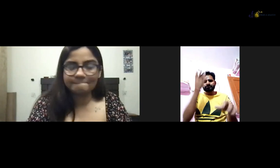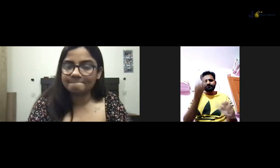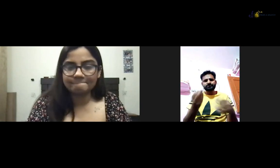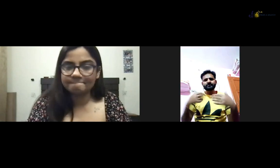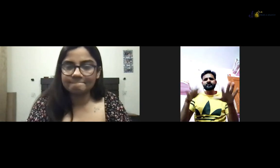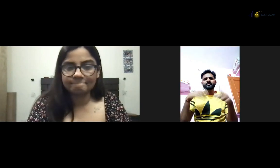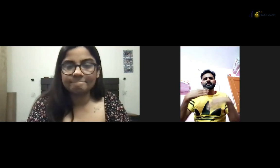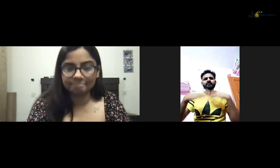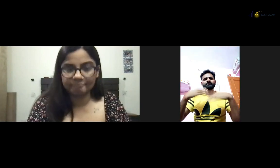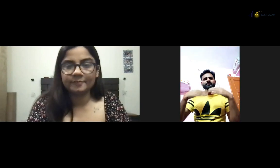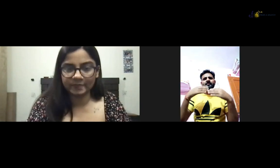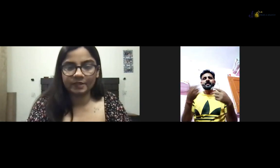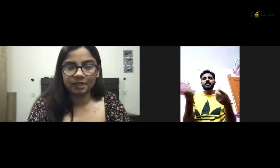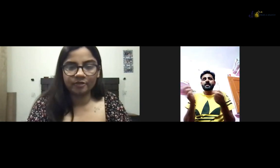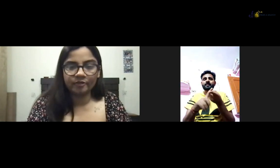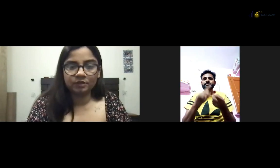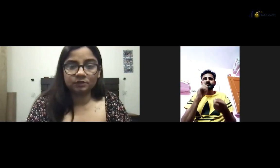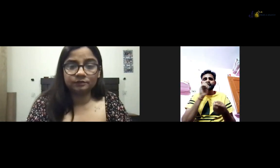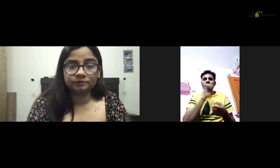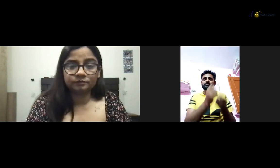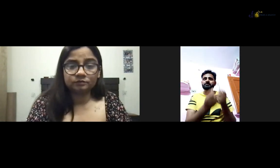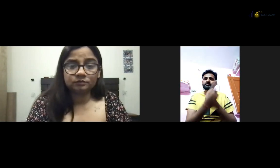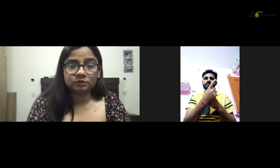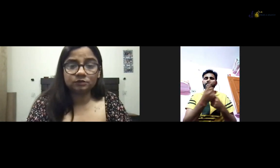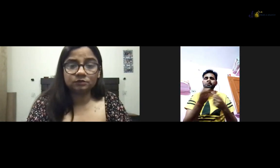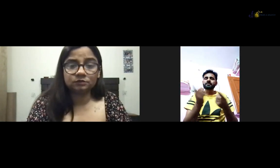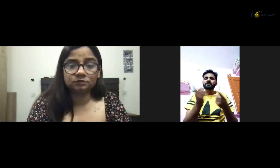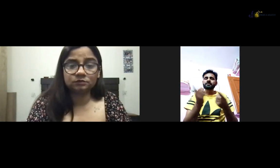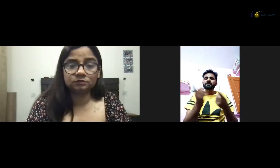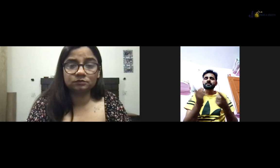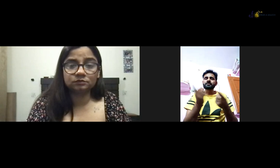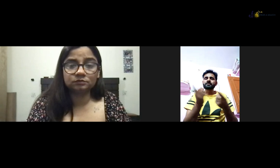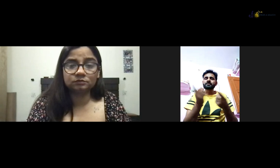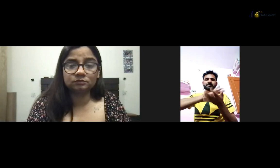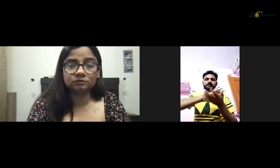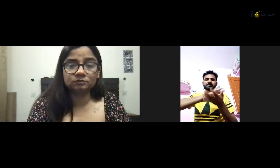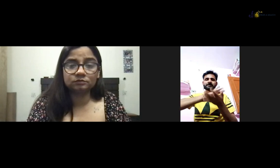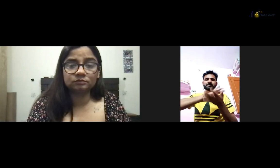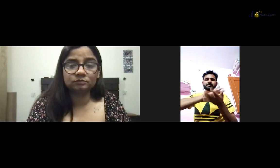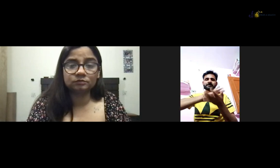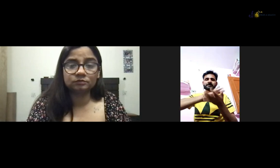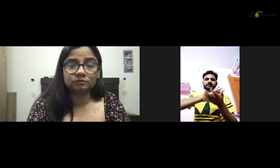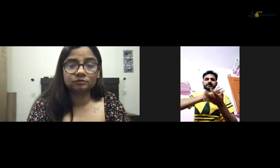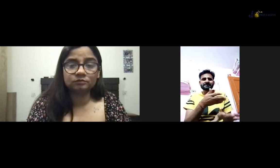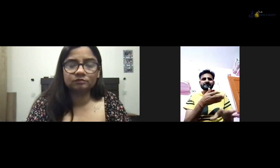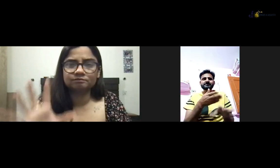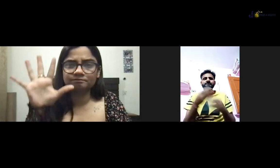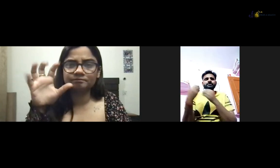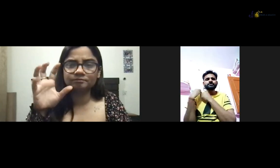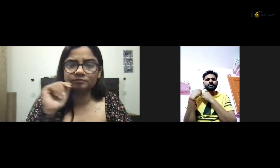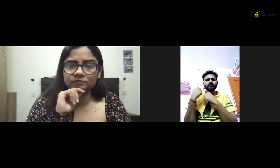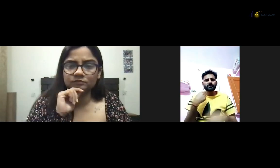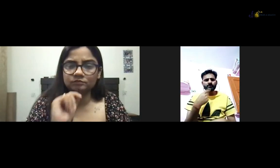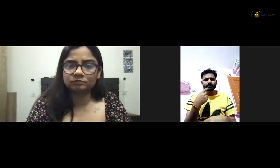But my children, they are both independent. But if the girl child, if